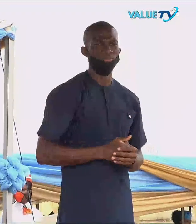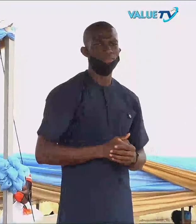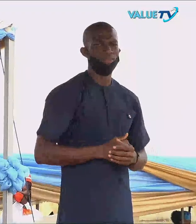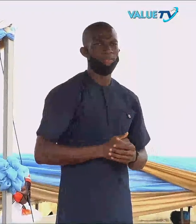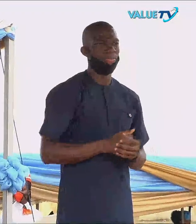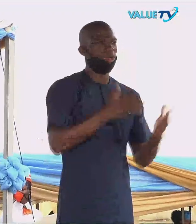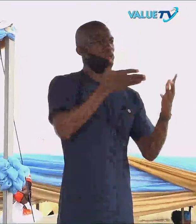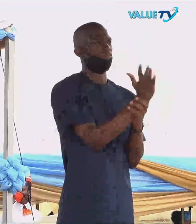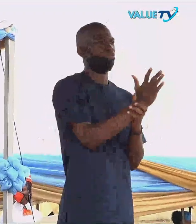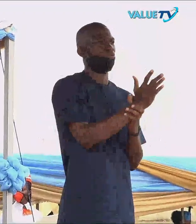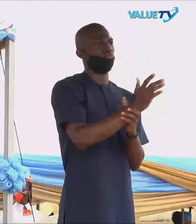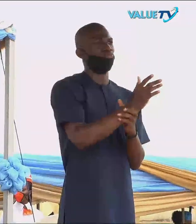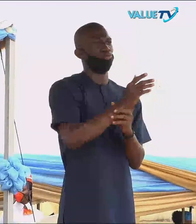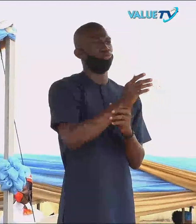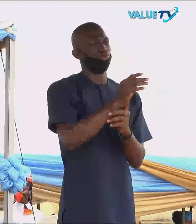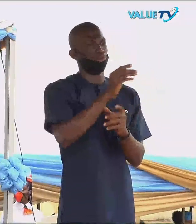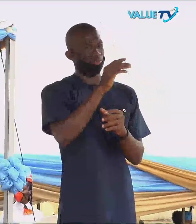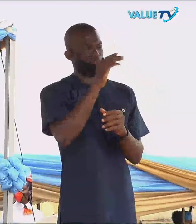Through his wisdom